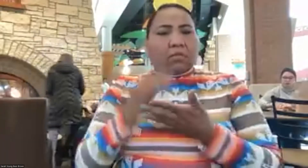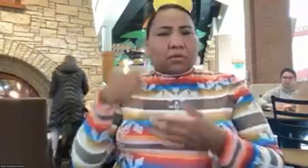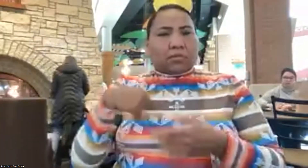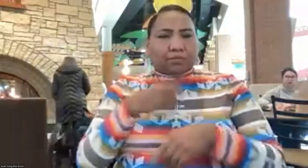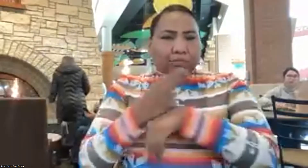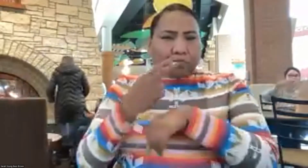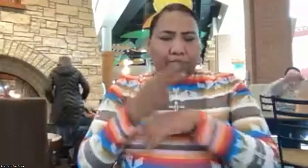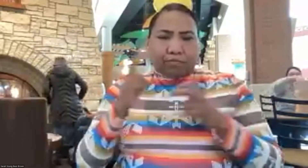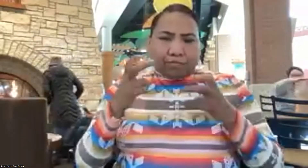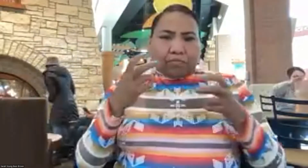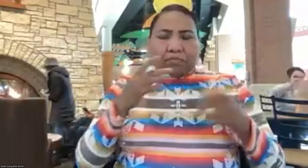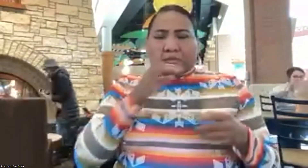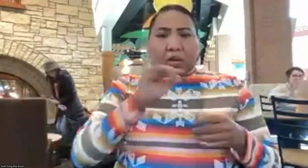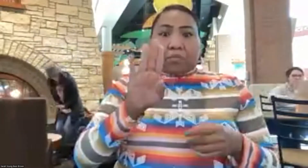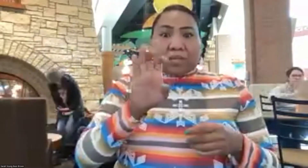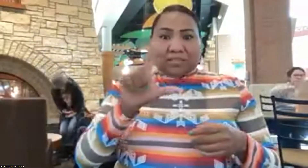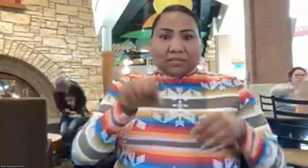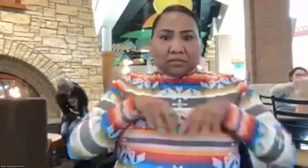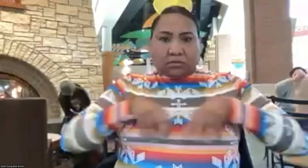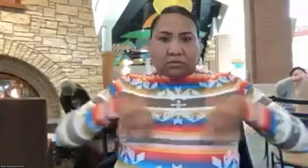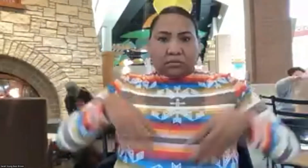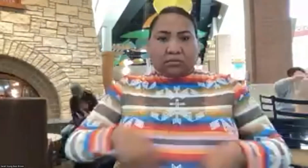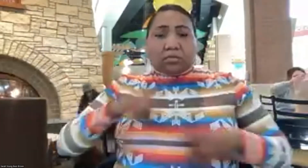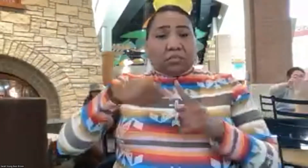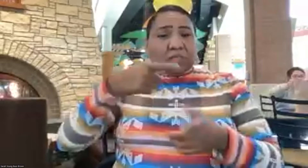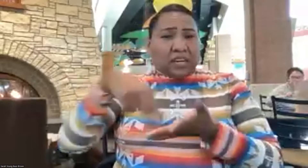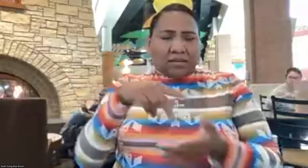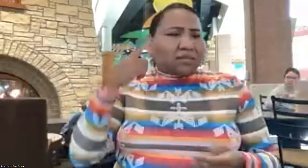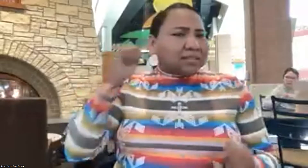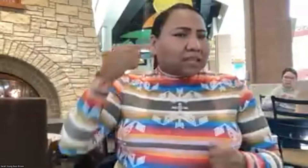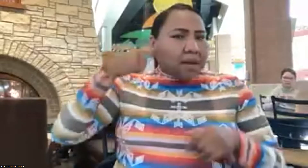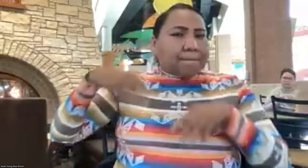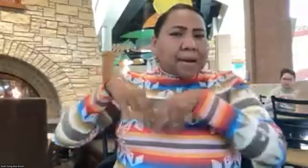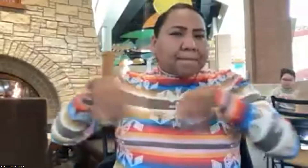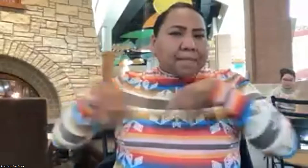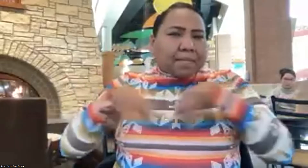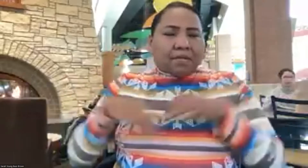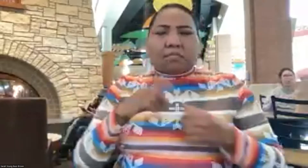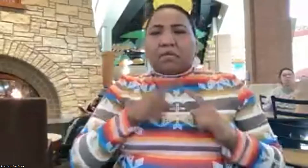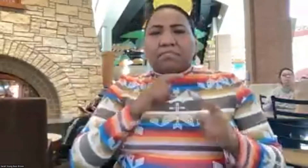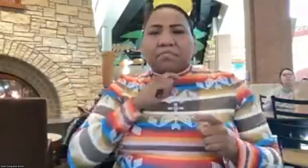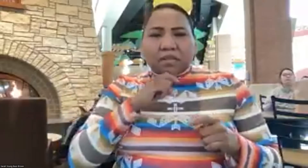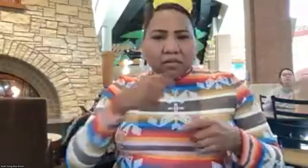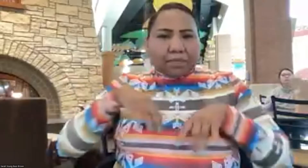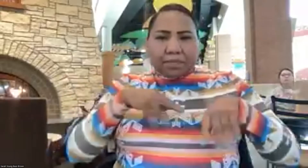of the dance is believed to have healing properties because the dresses are heavily decorated with bells.